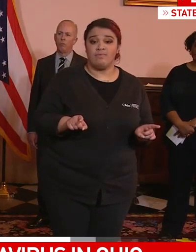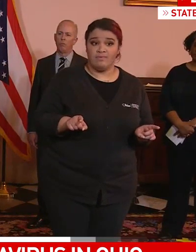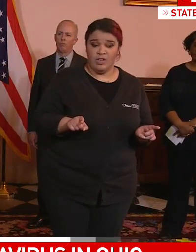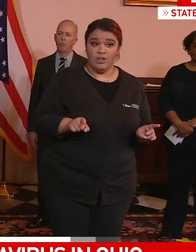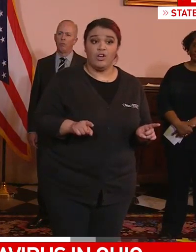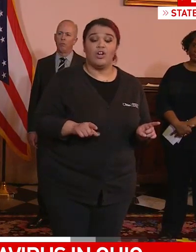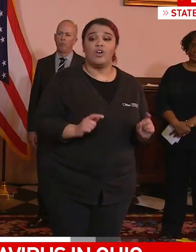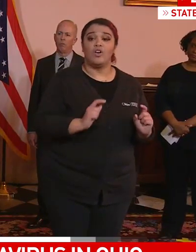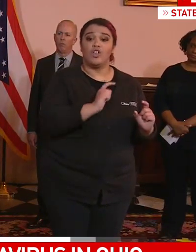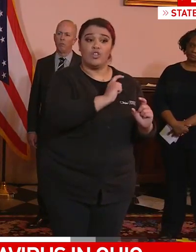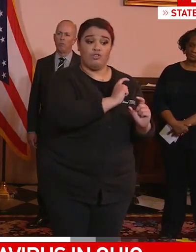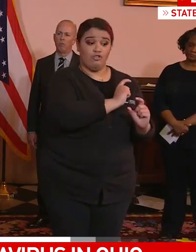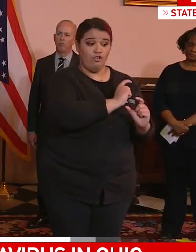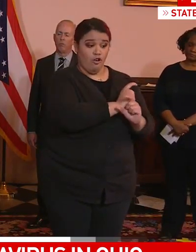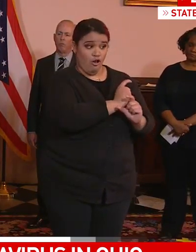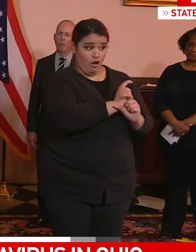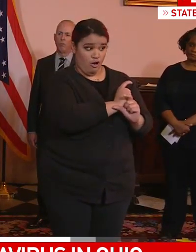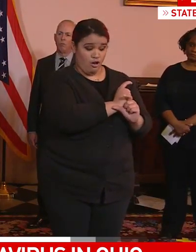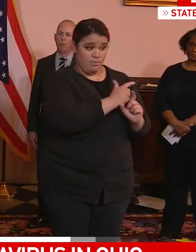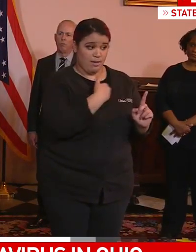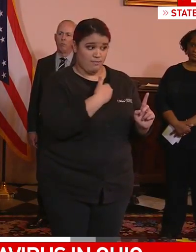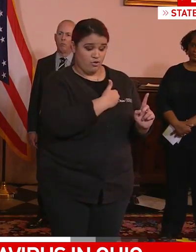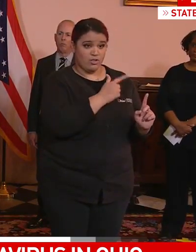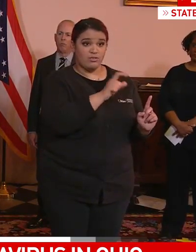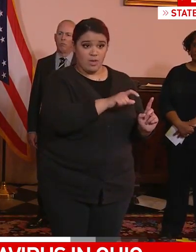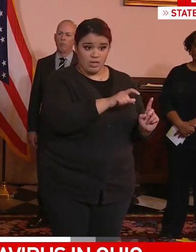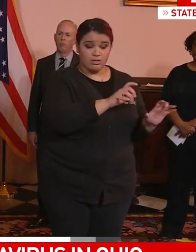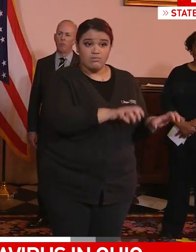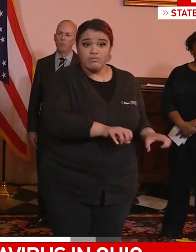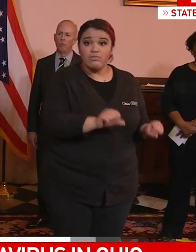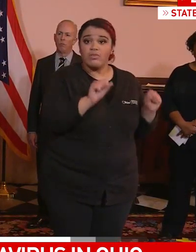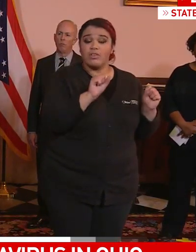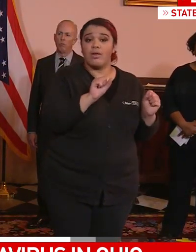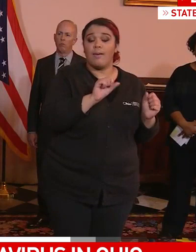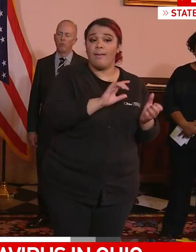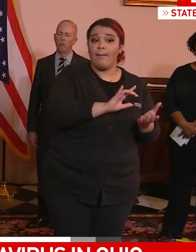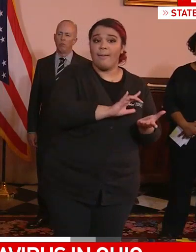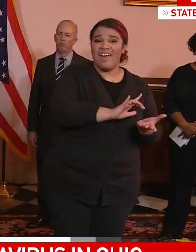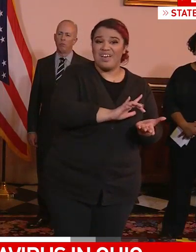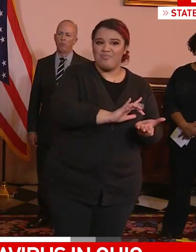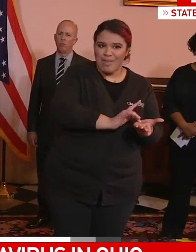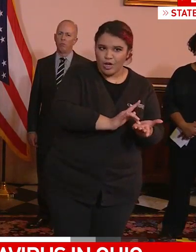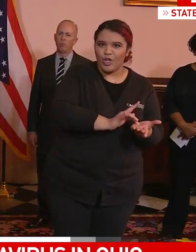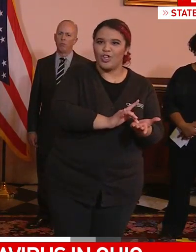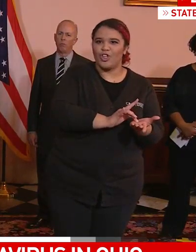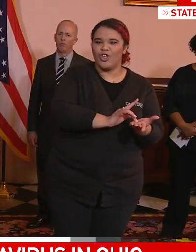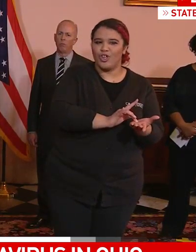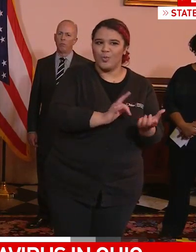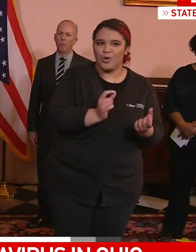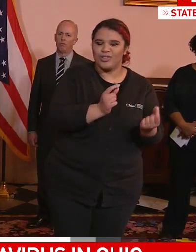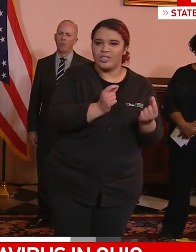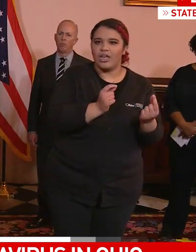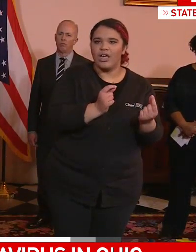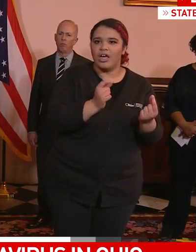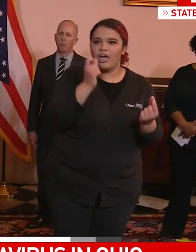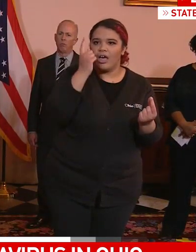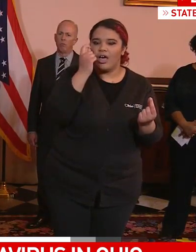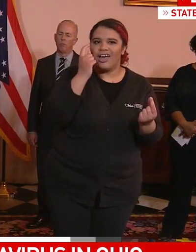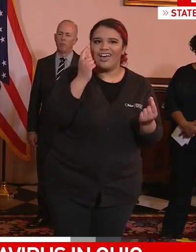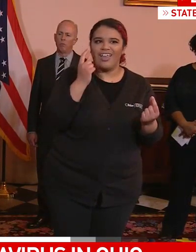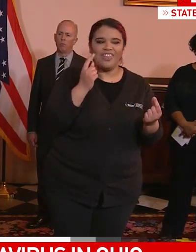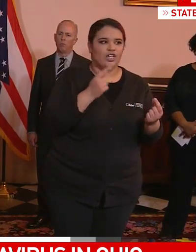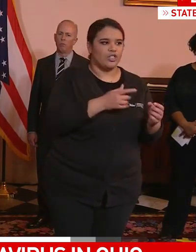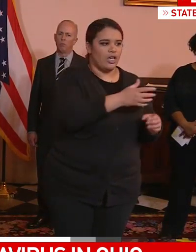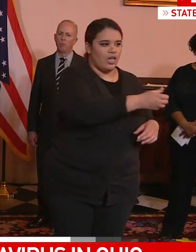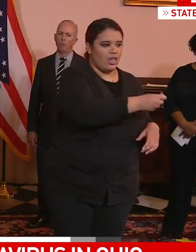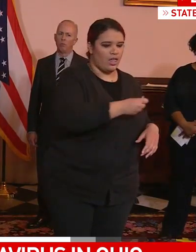to go in and do medical work, all we're doing is pulling them from one segment into another.